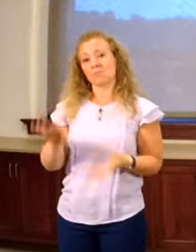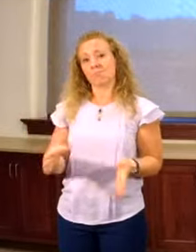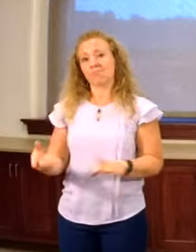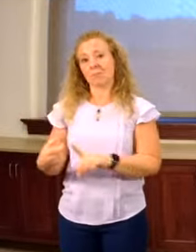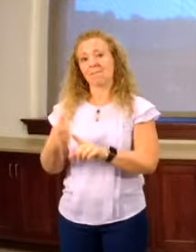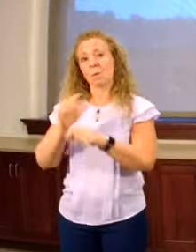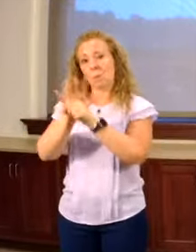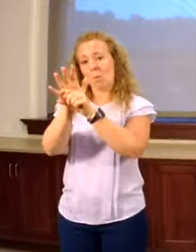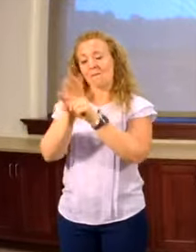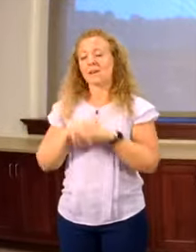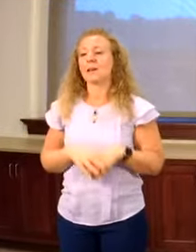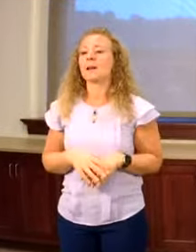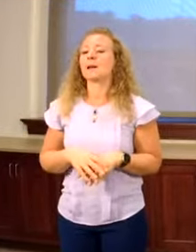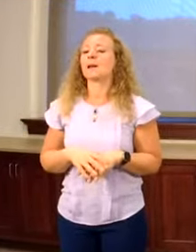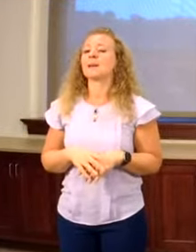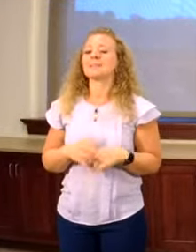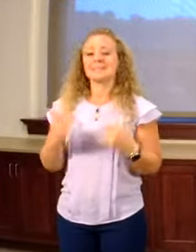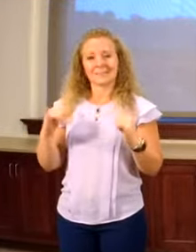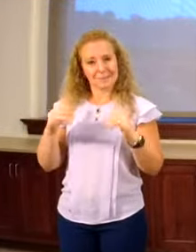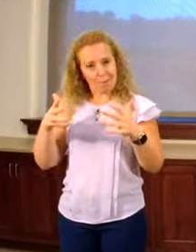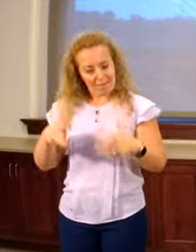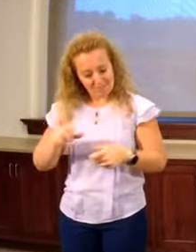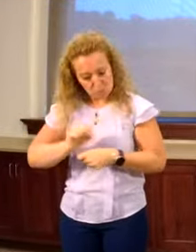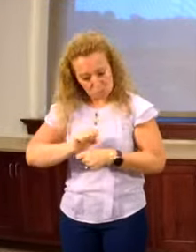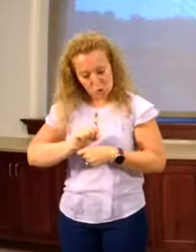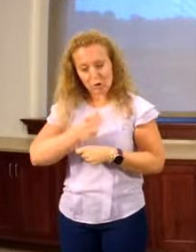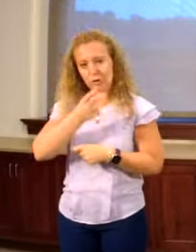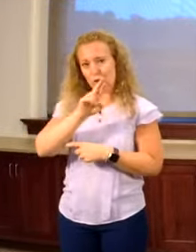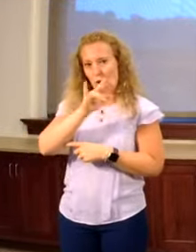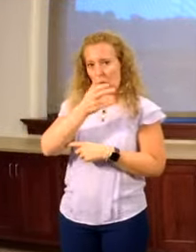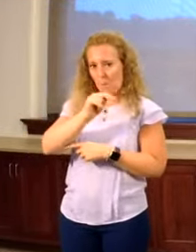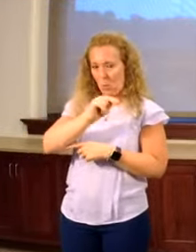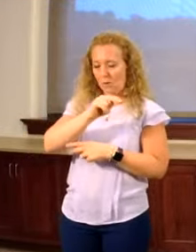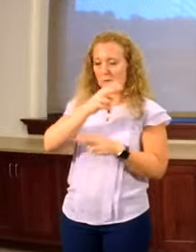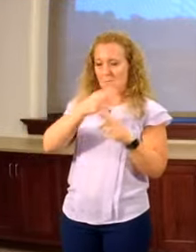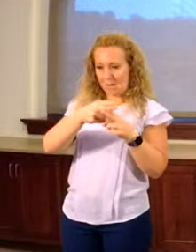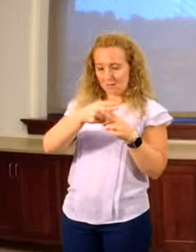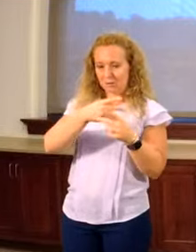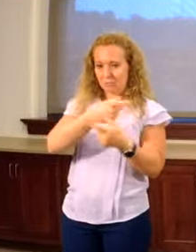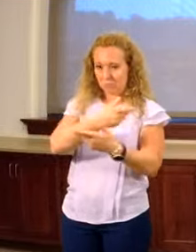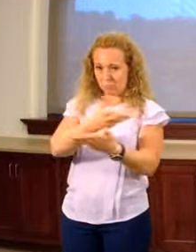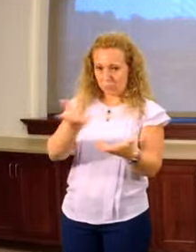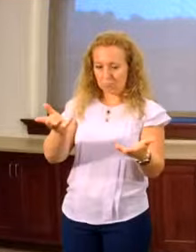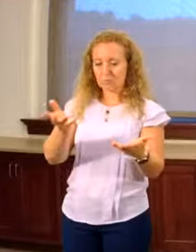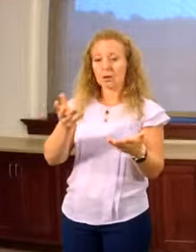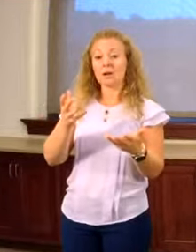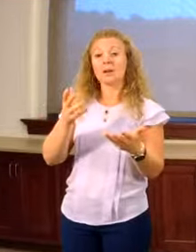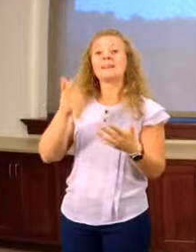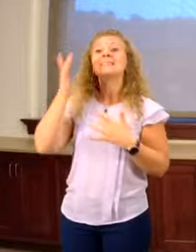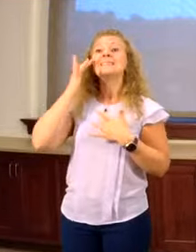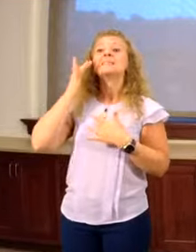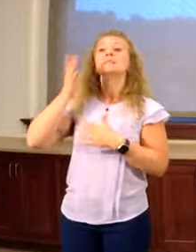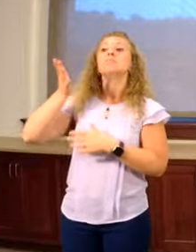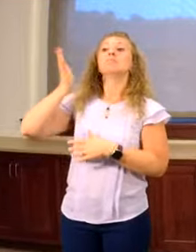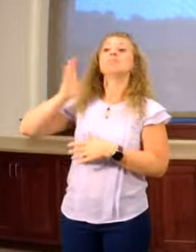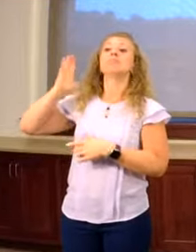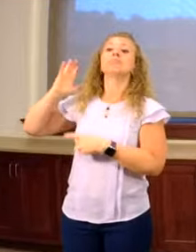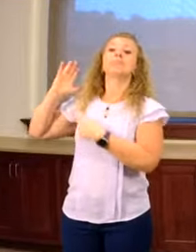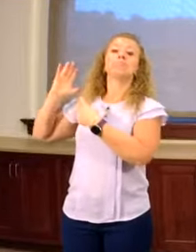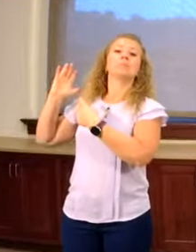deadly disease. So we still have some work to do. As Dr. Bogan said, when you think about some of the diseases of generations